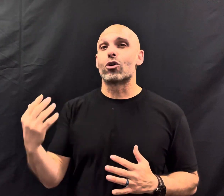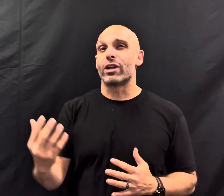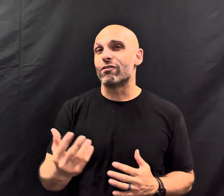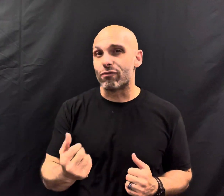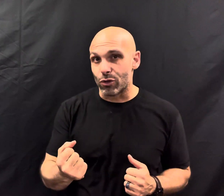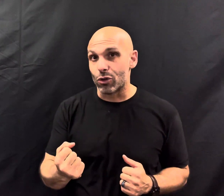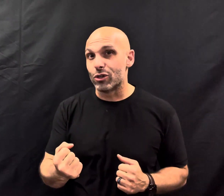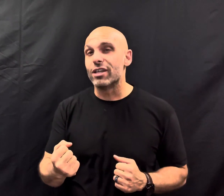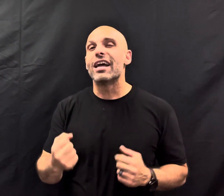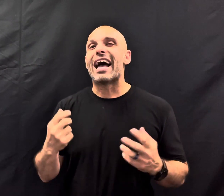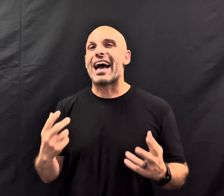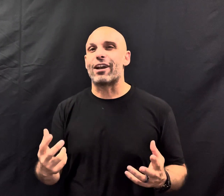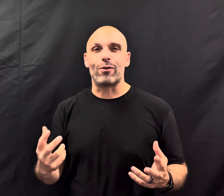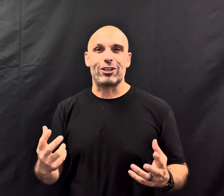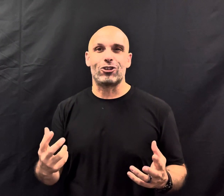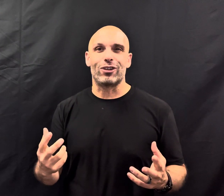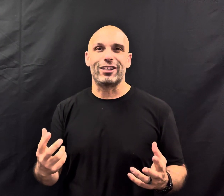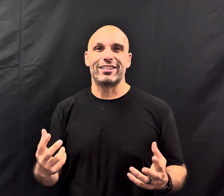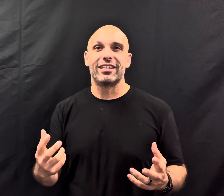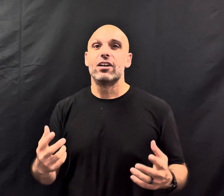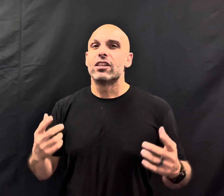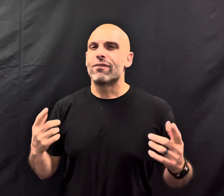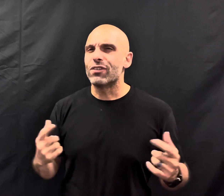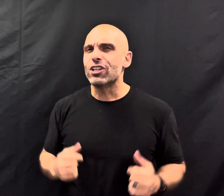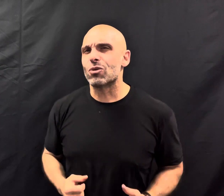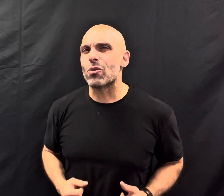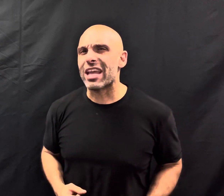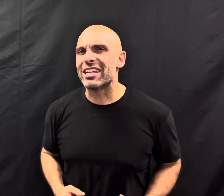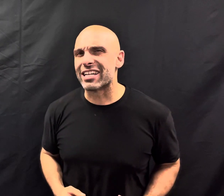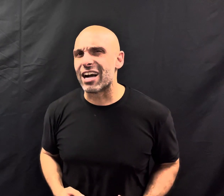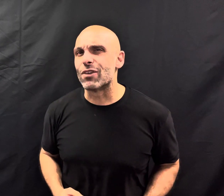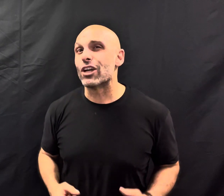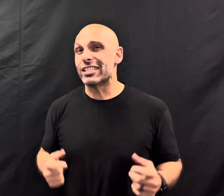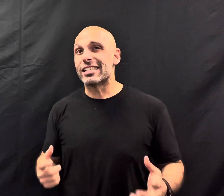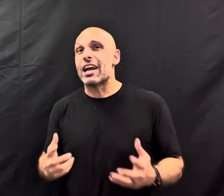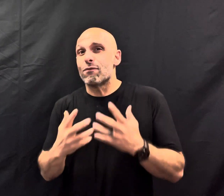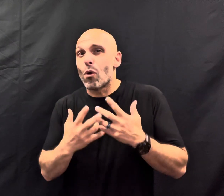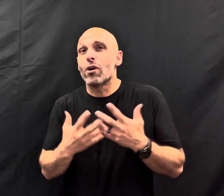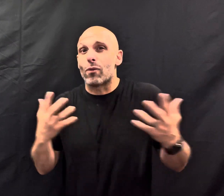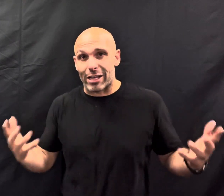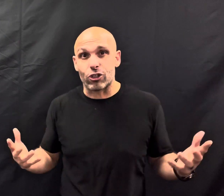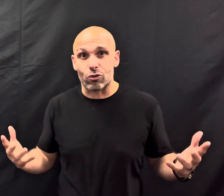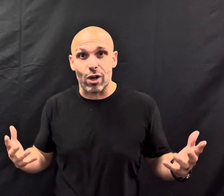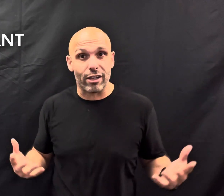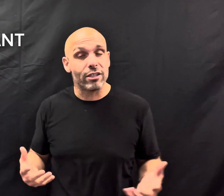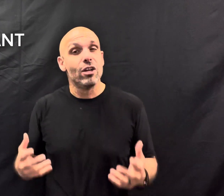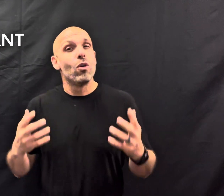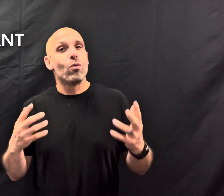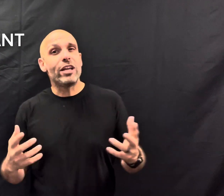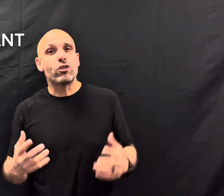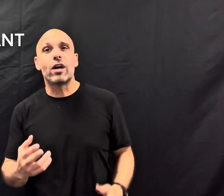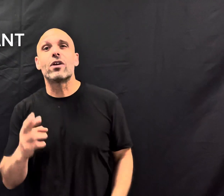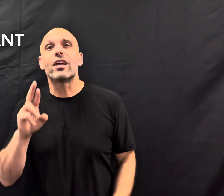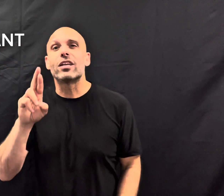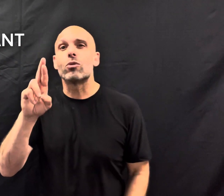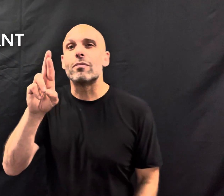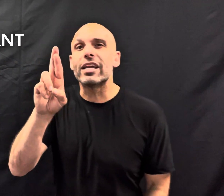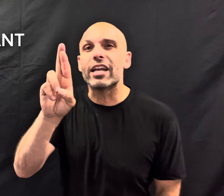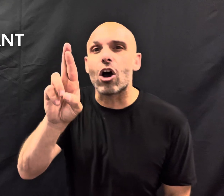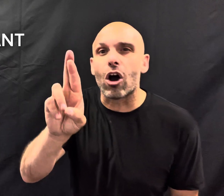ordering food at a restaurant. The first we need to cover is the sign for restaurant. Restaurant is we make an R,